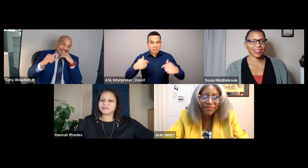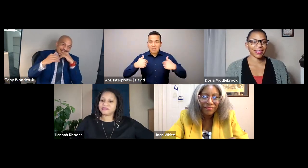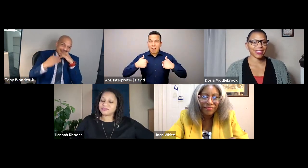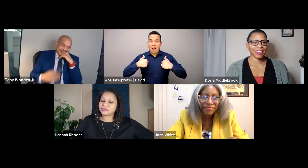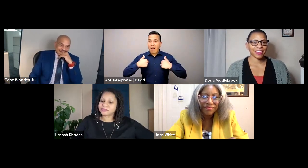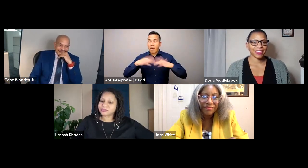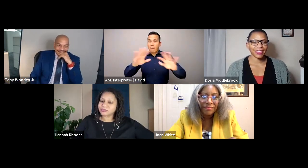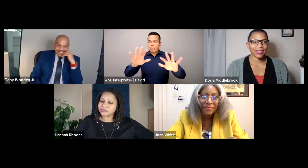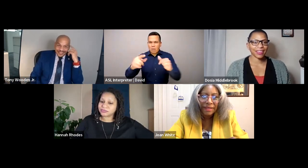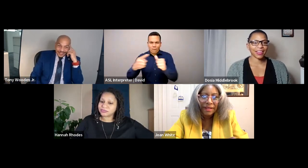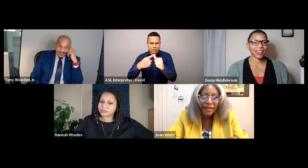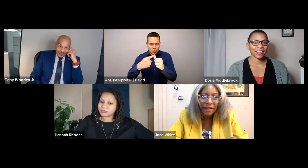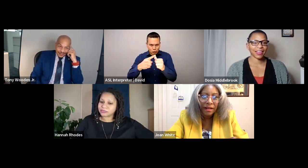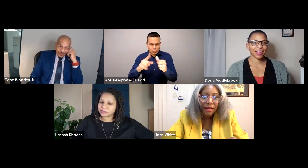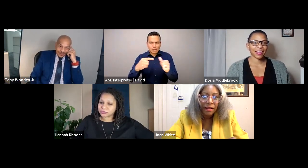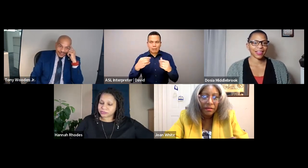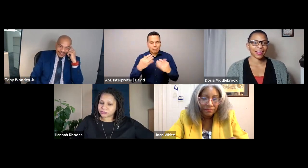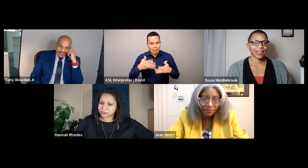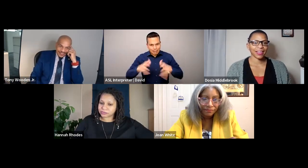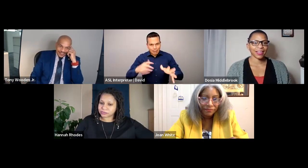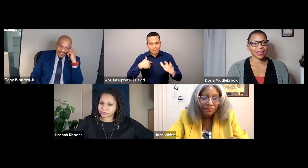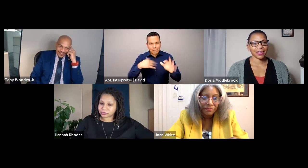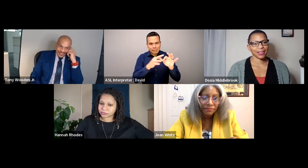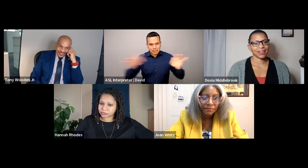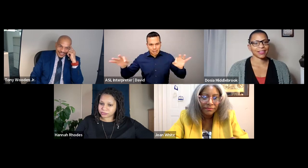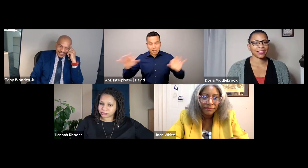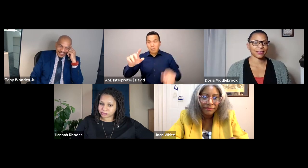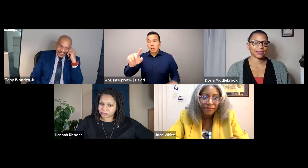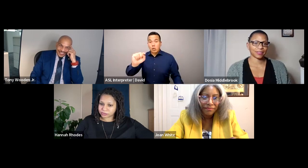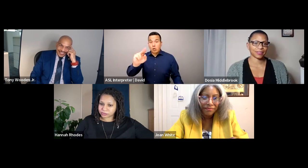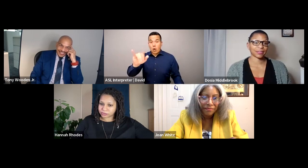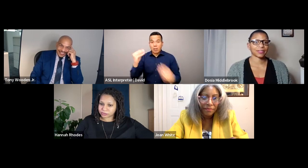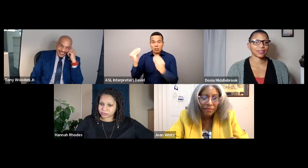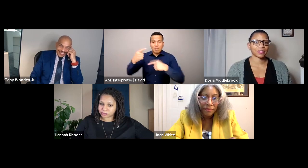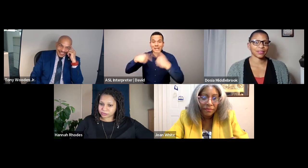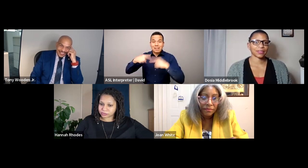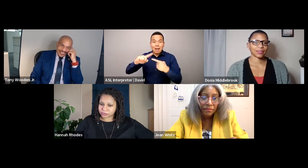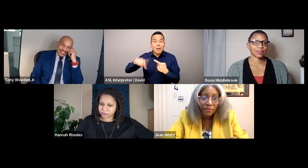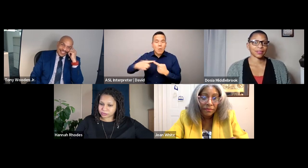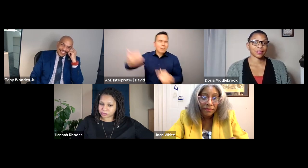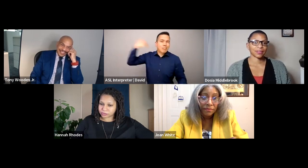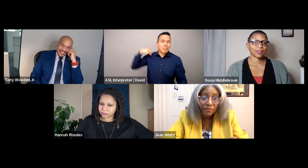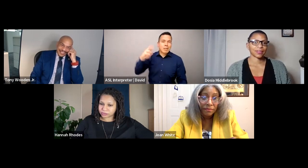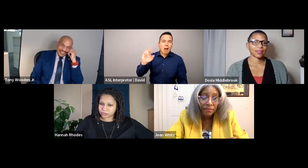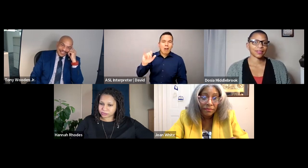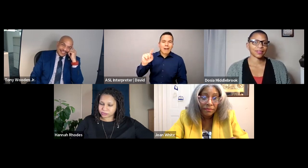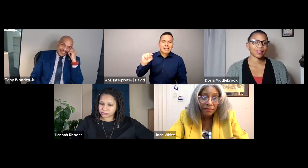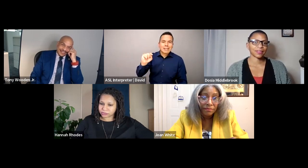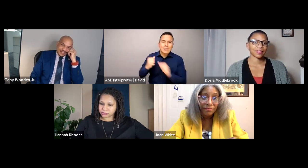First let me state that Tony taught me some sign language when we were at our RIT together, and I can spell my